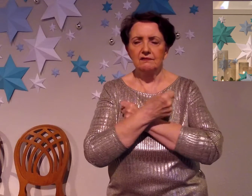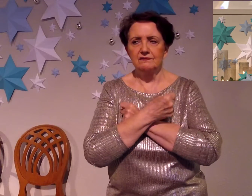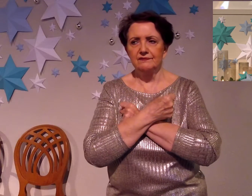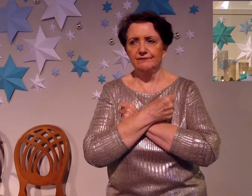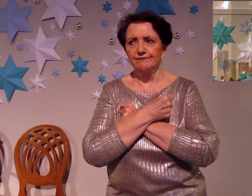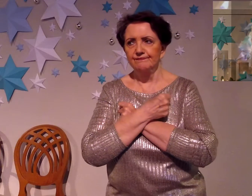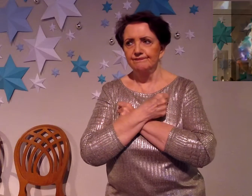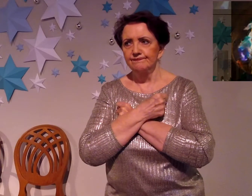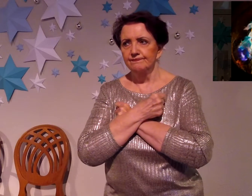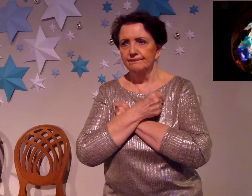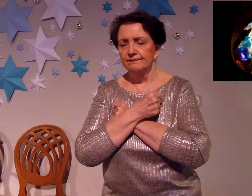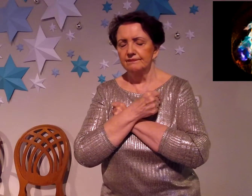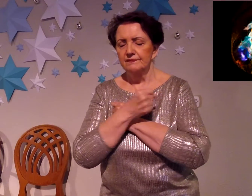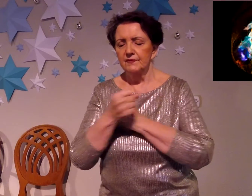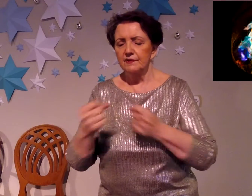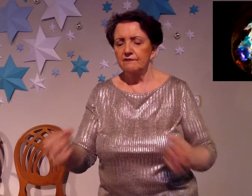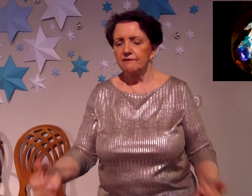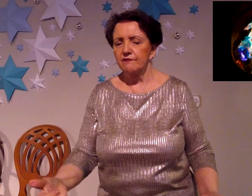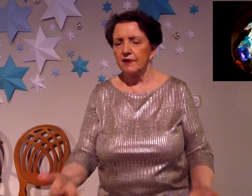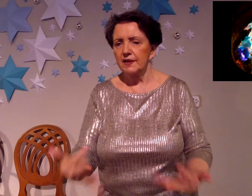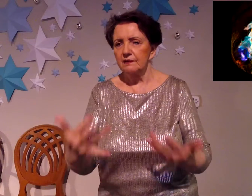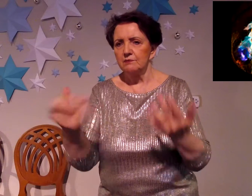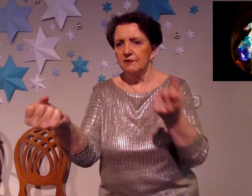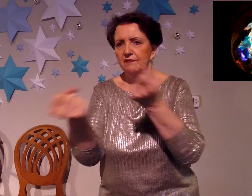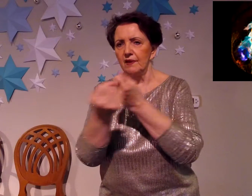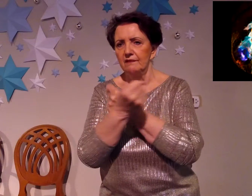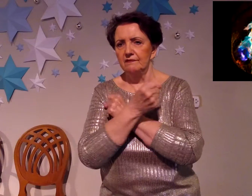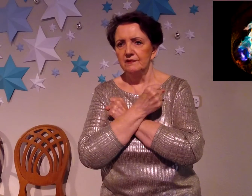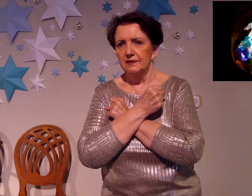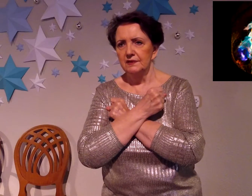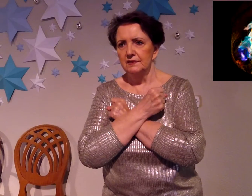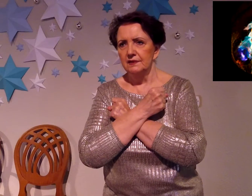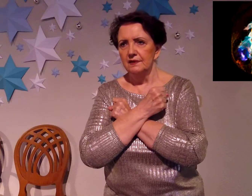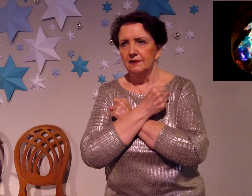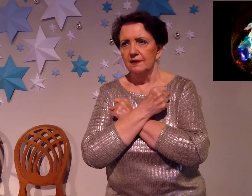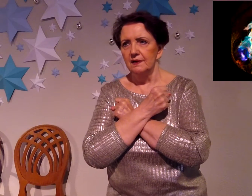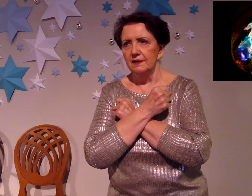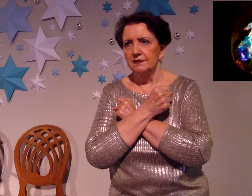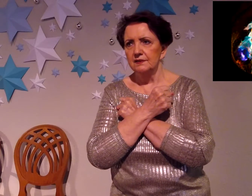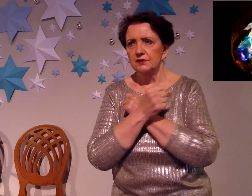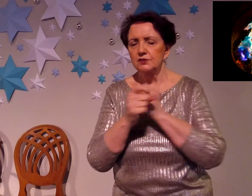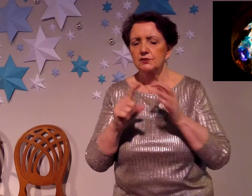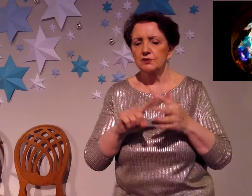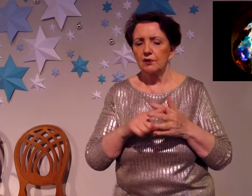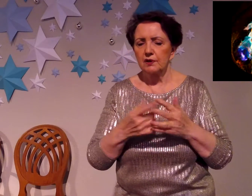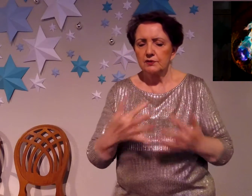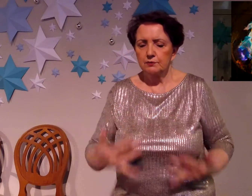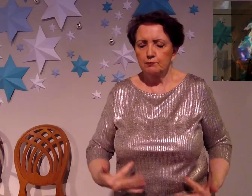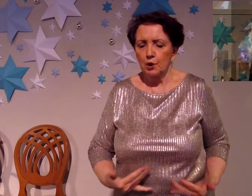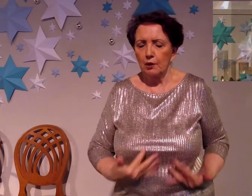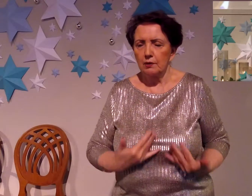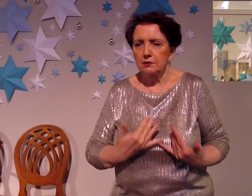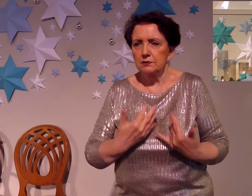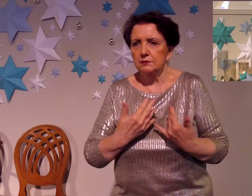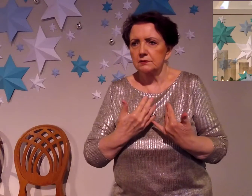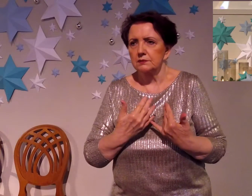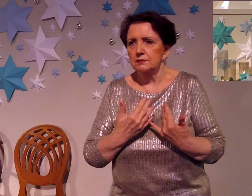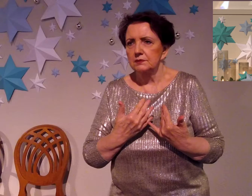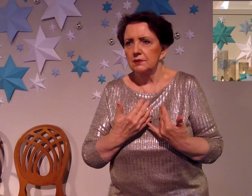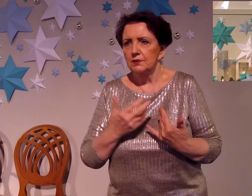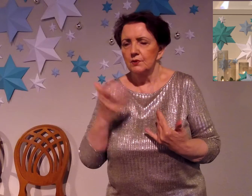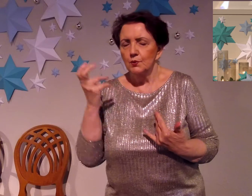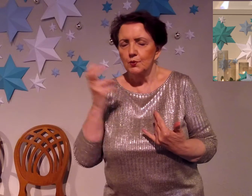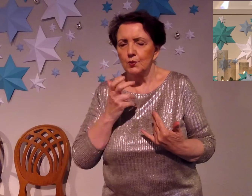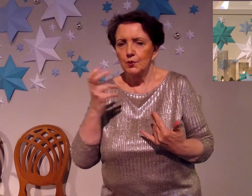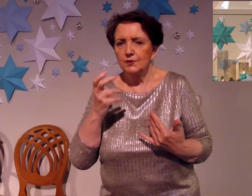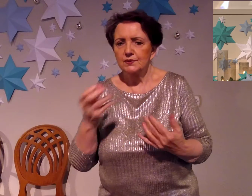Love, the flame of love, started to burn within me. Oh my God, I have so much